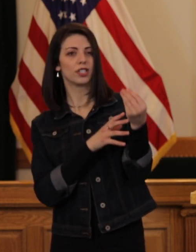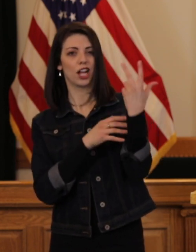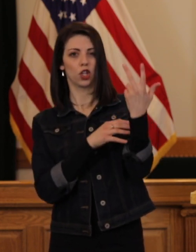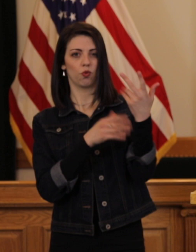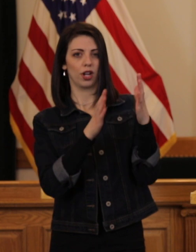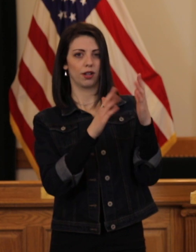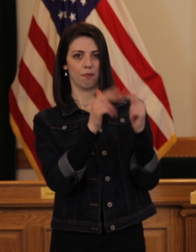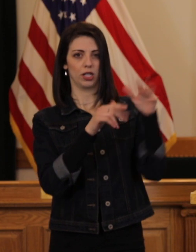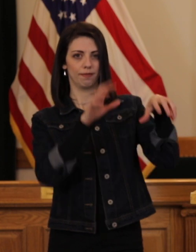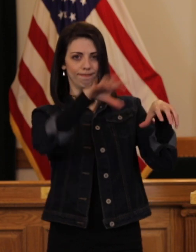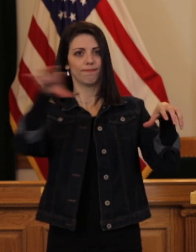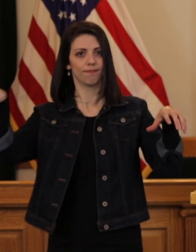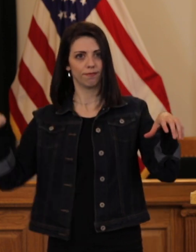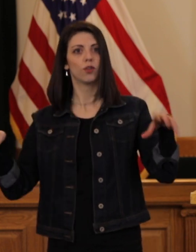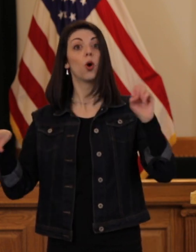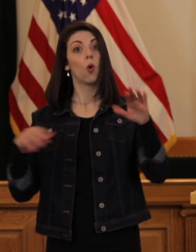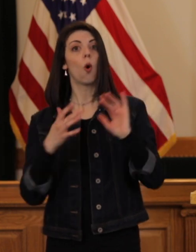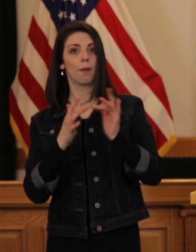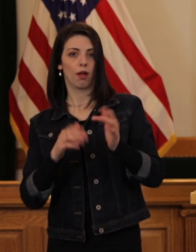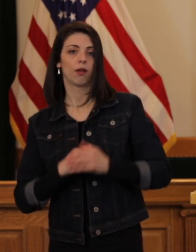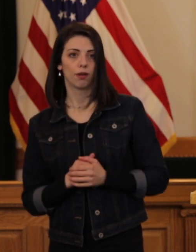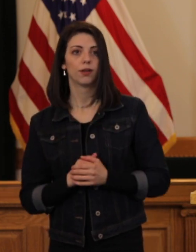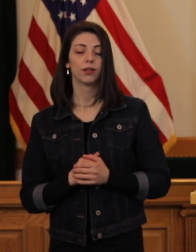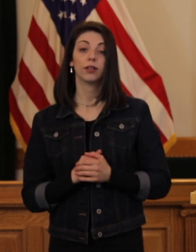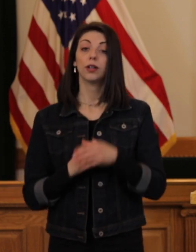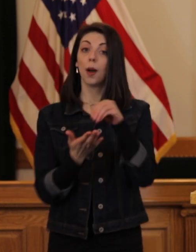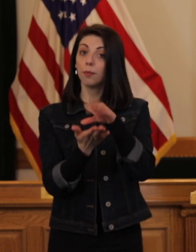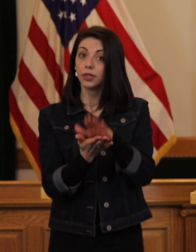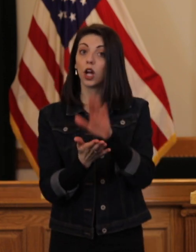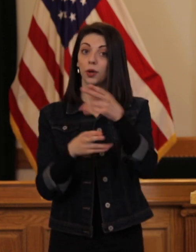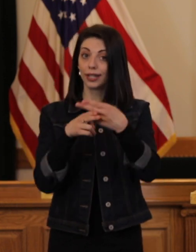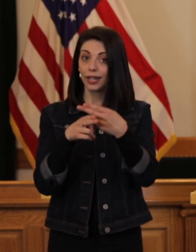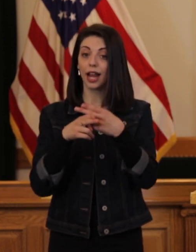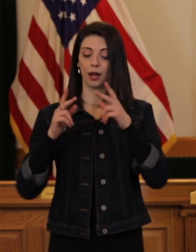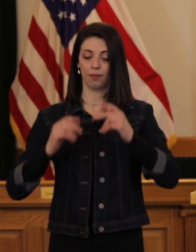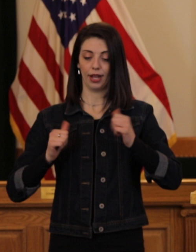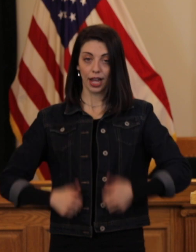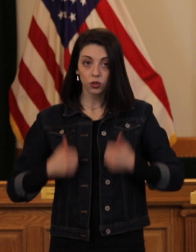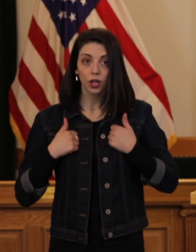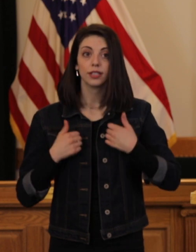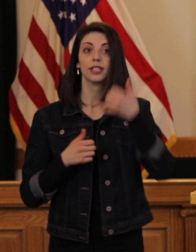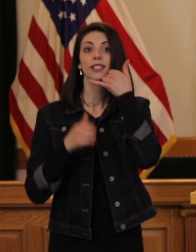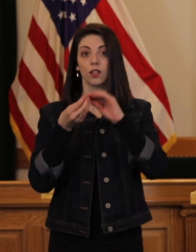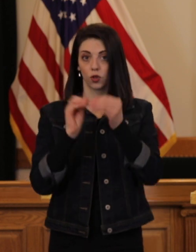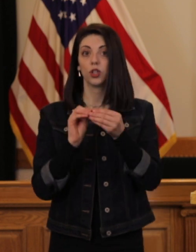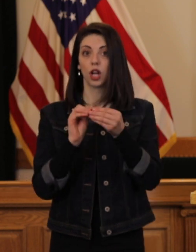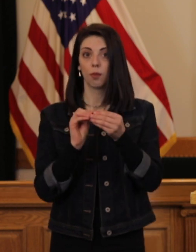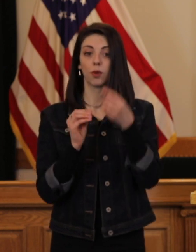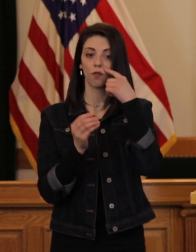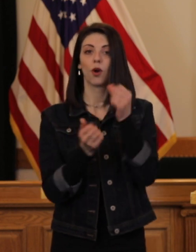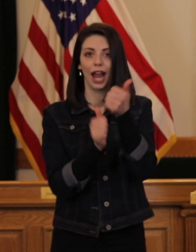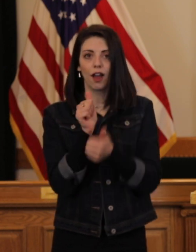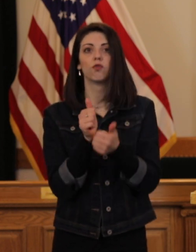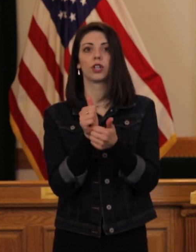offices. Please be sure to include your name, physical address, and cell phone number with your transaction. I